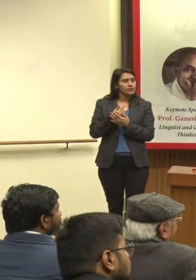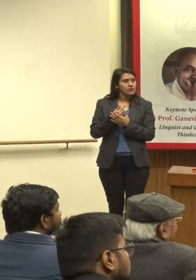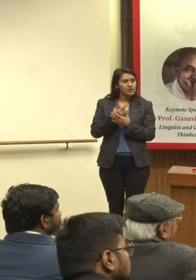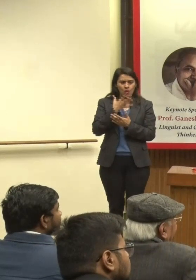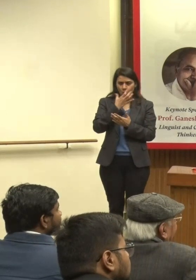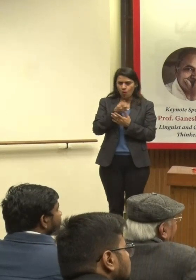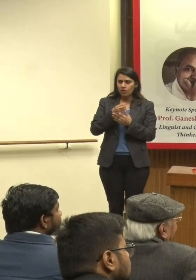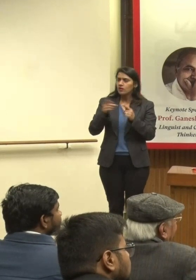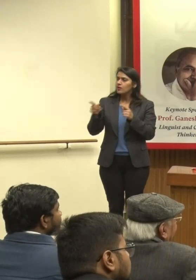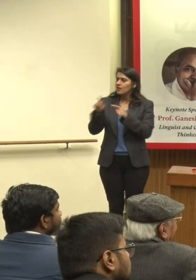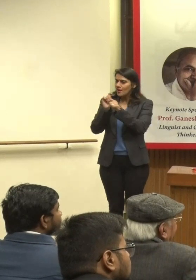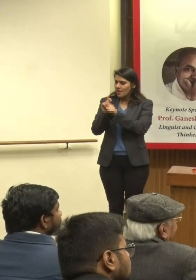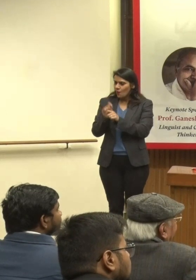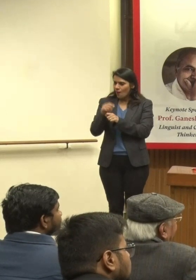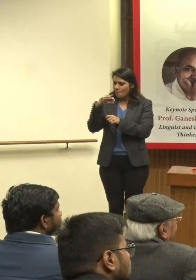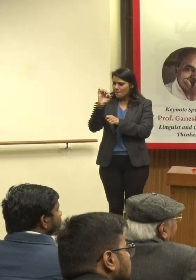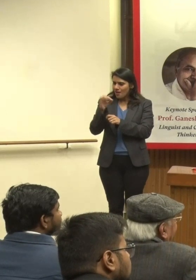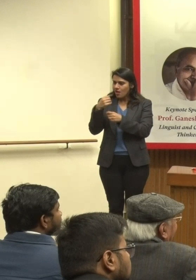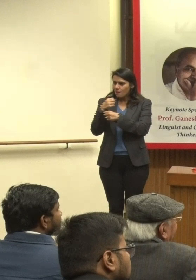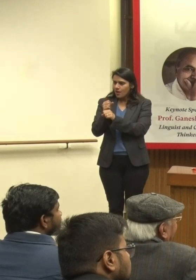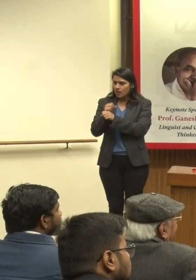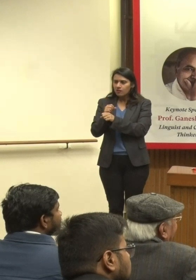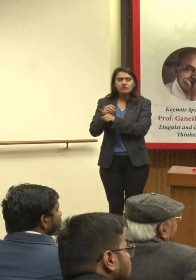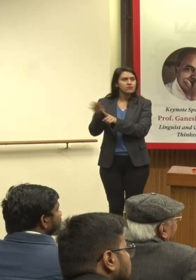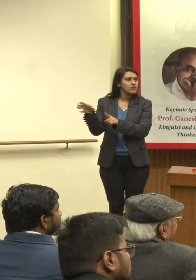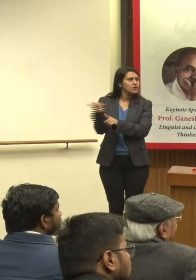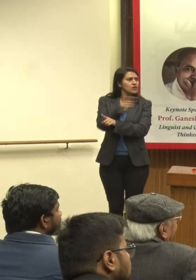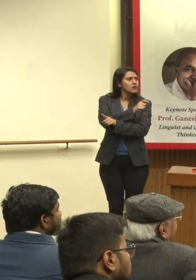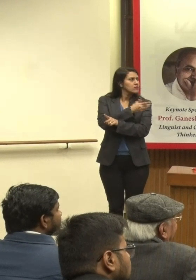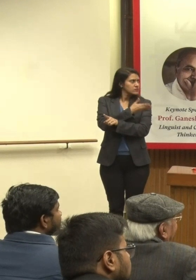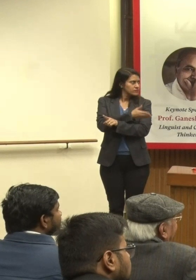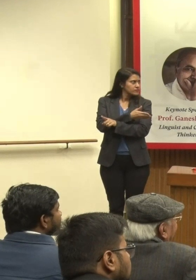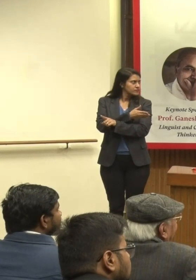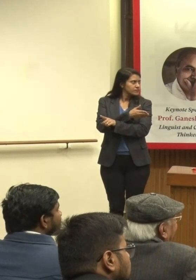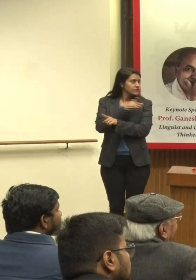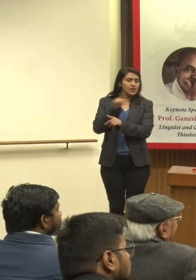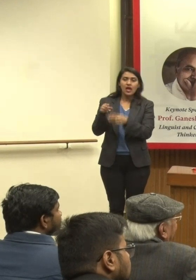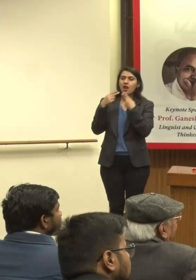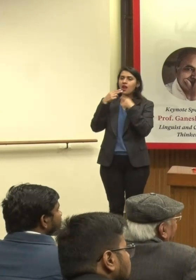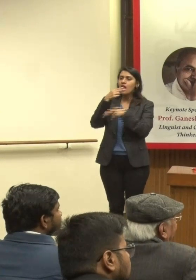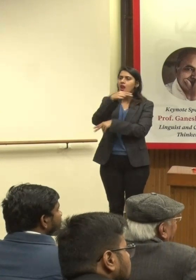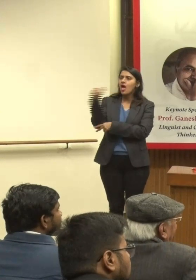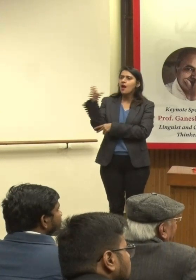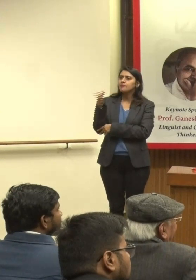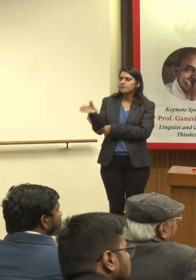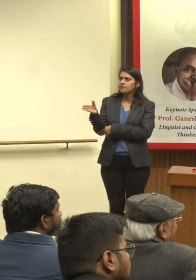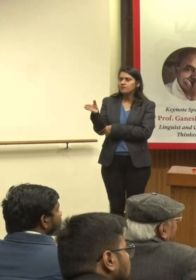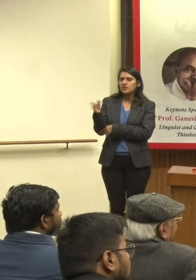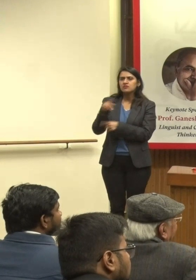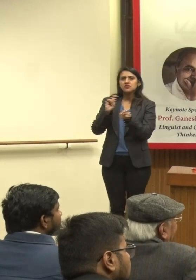coins. Therefore, Minas had to be declared as counterfeiters.